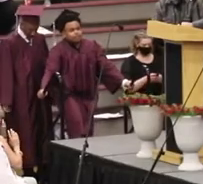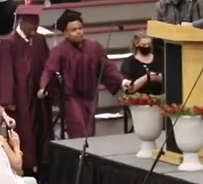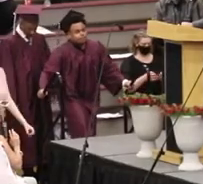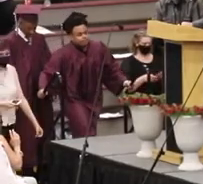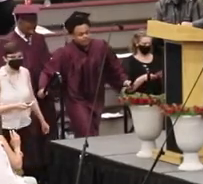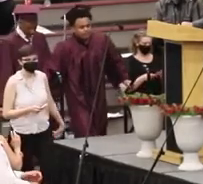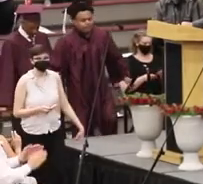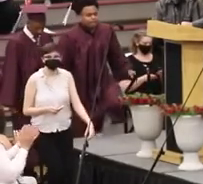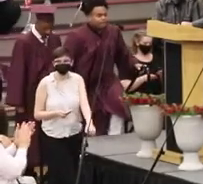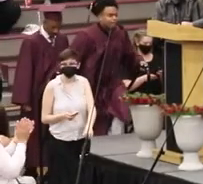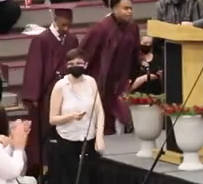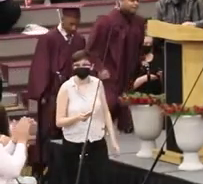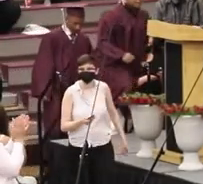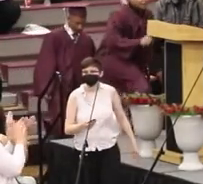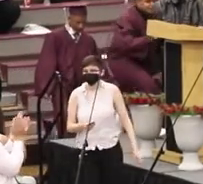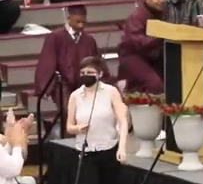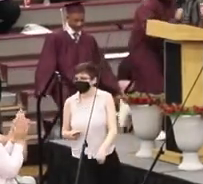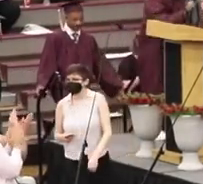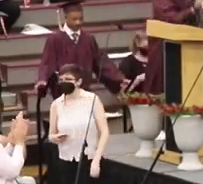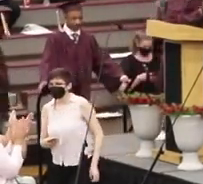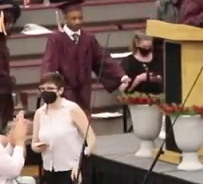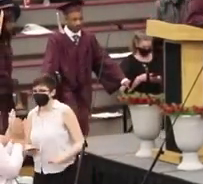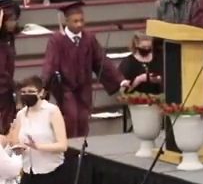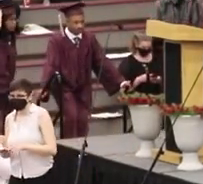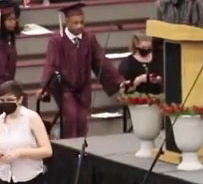Orlando Baldwin.